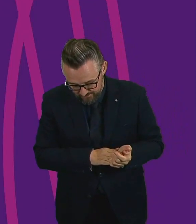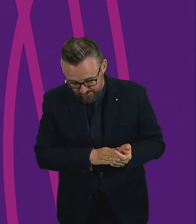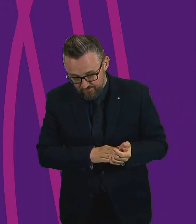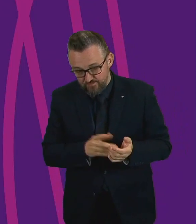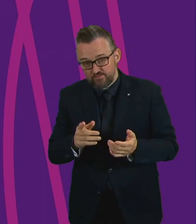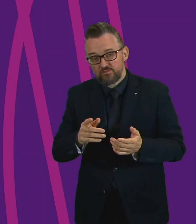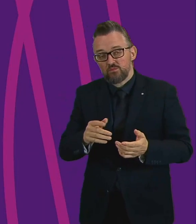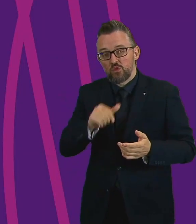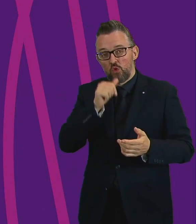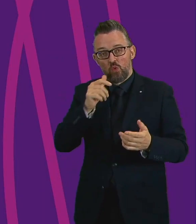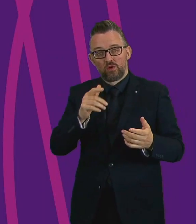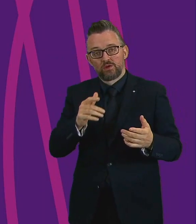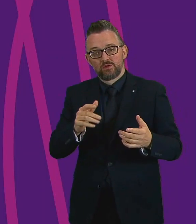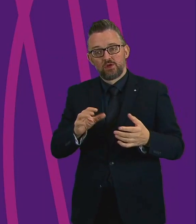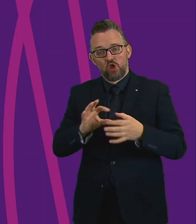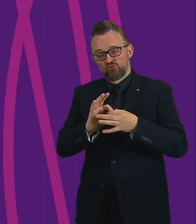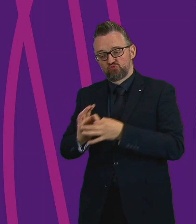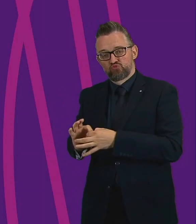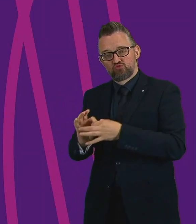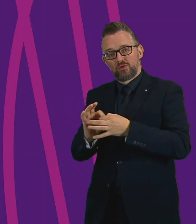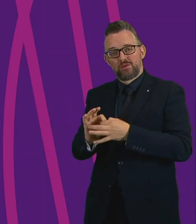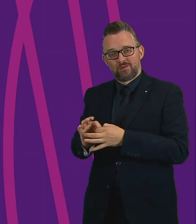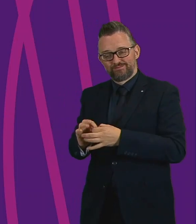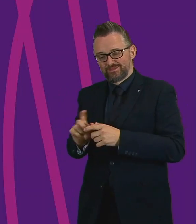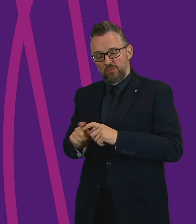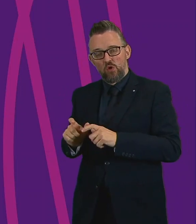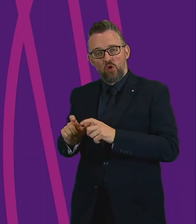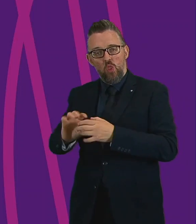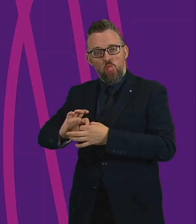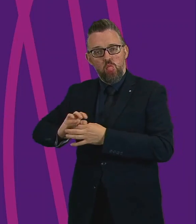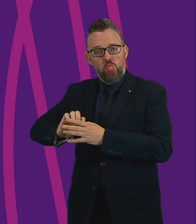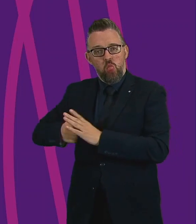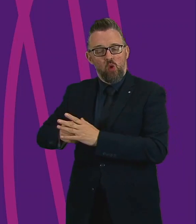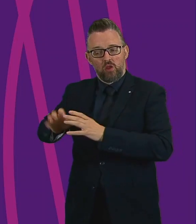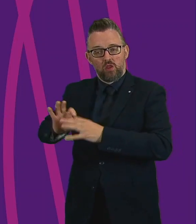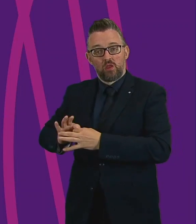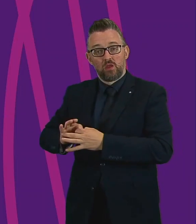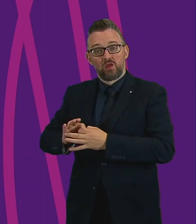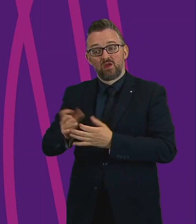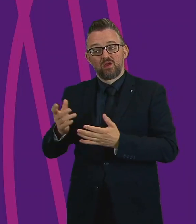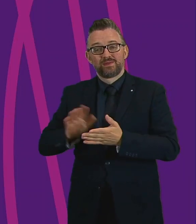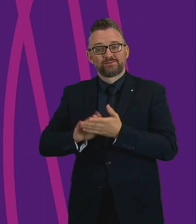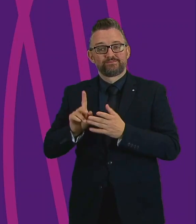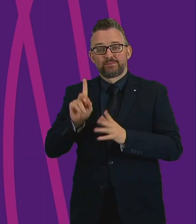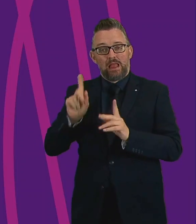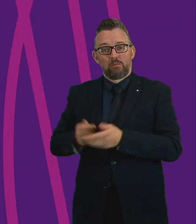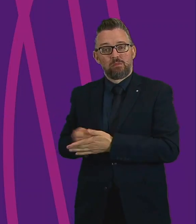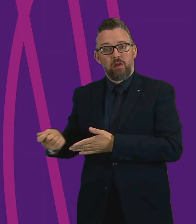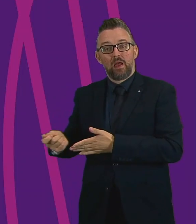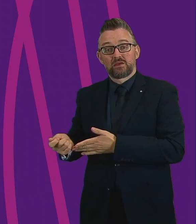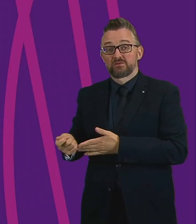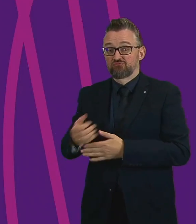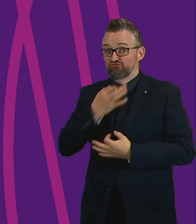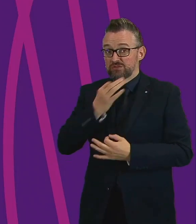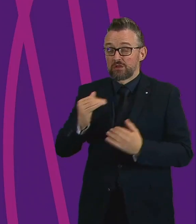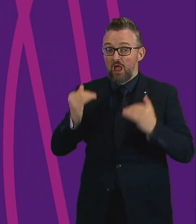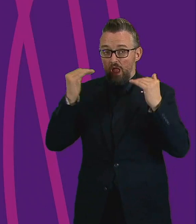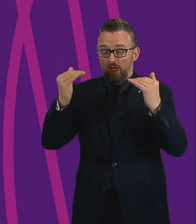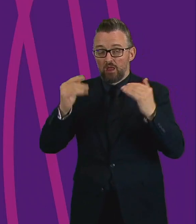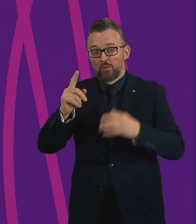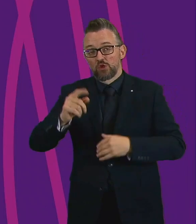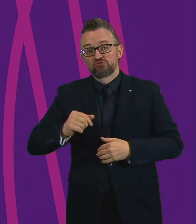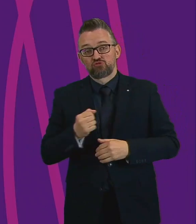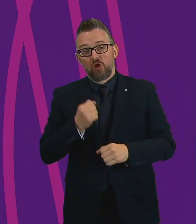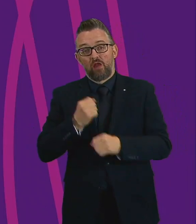union lock on such proposals, the likelihood of a default is high. More generally, the Scottish Government have